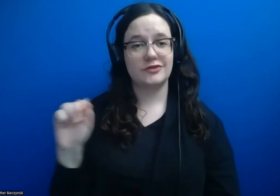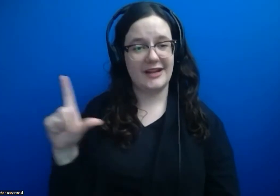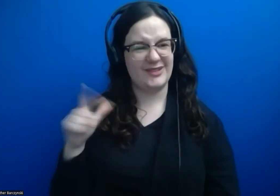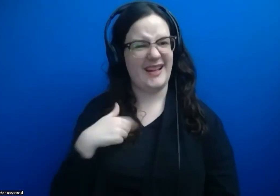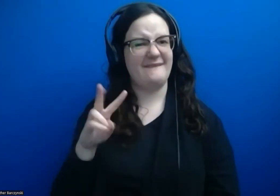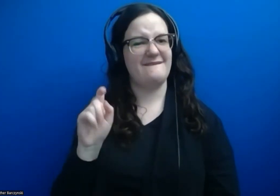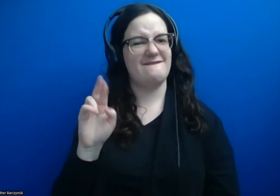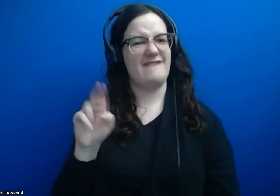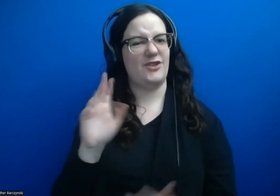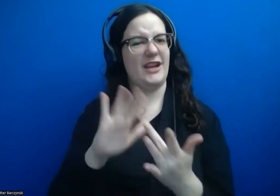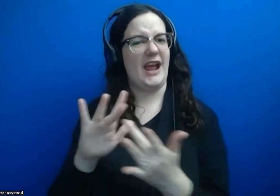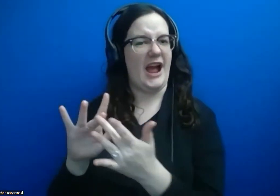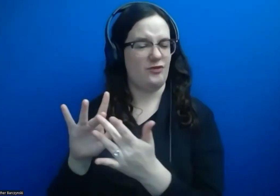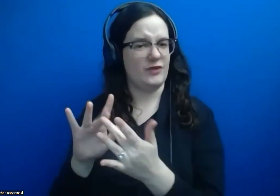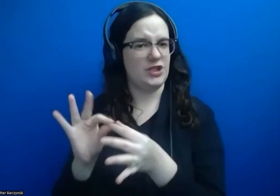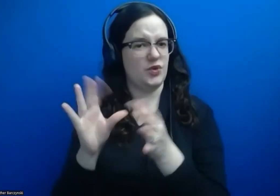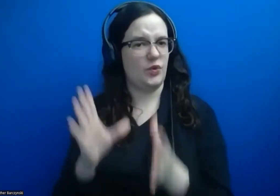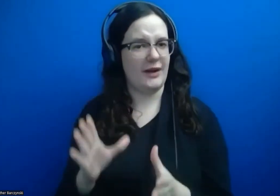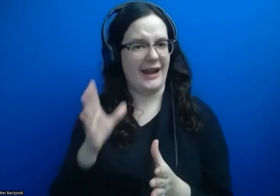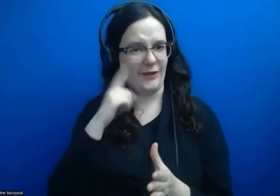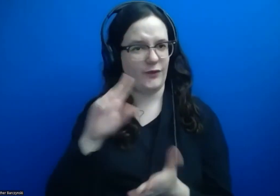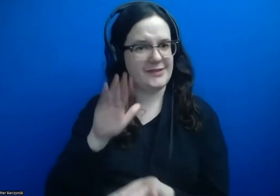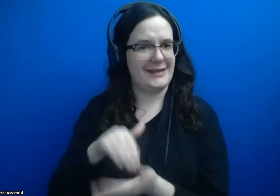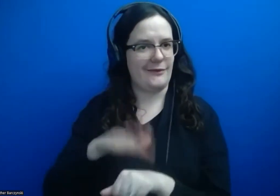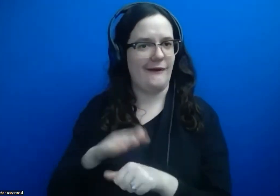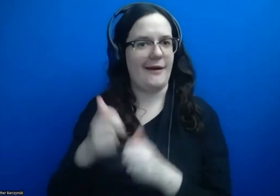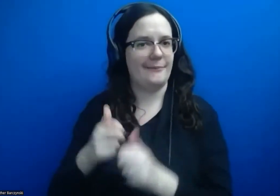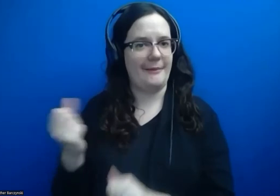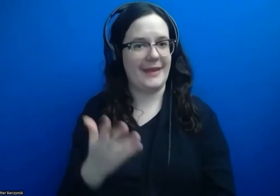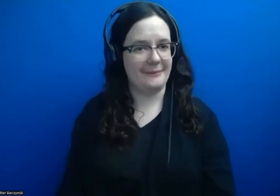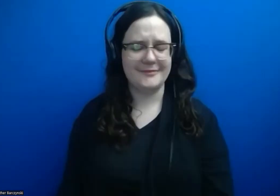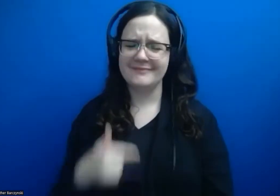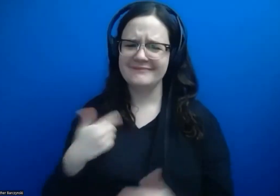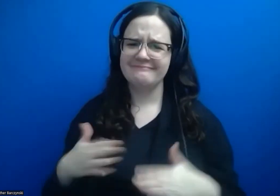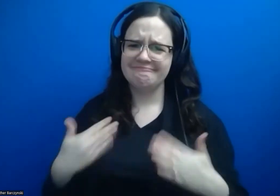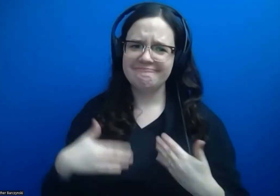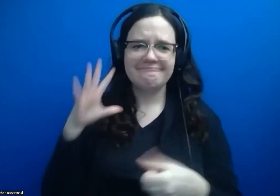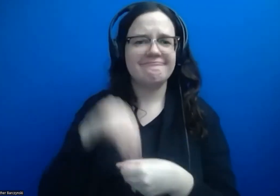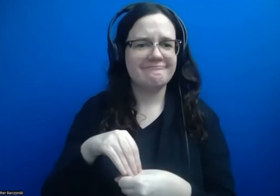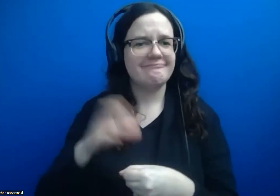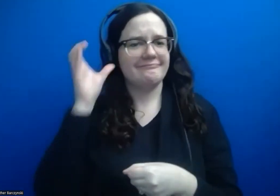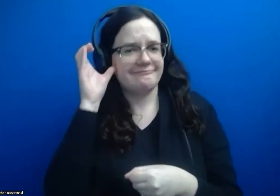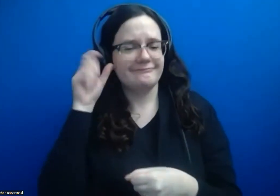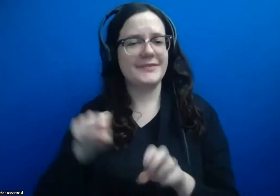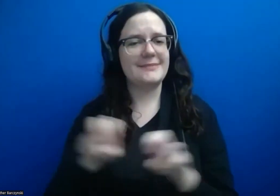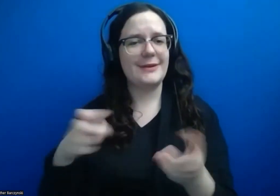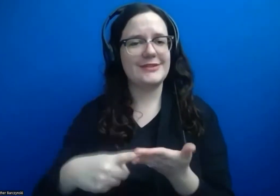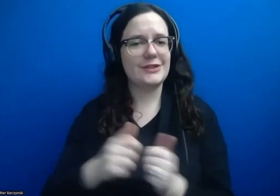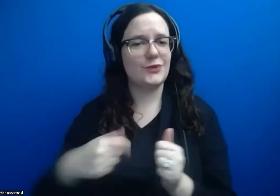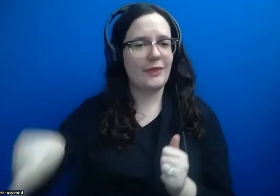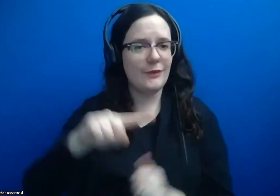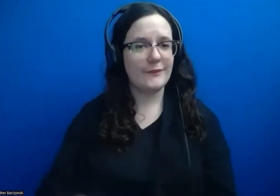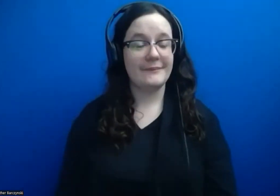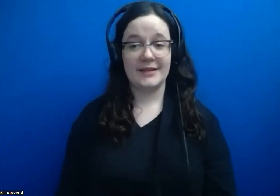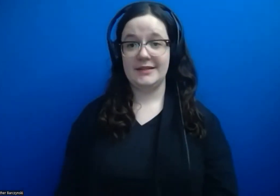Gambling. It is absolutely my pleasure to participate and listen to this panel discussion with you today. The topic of today's